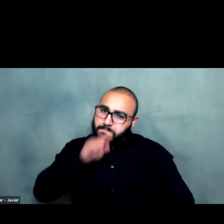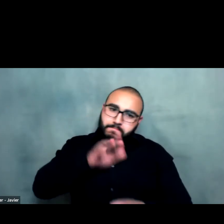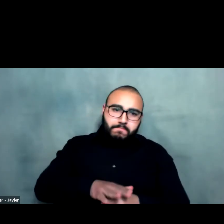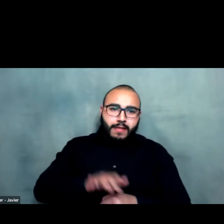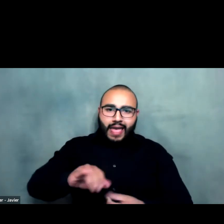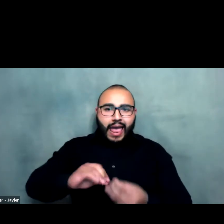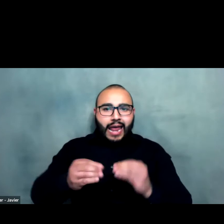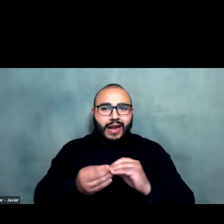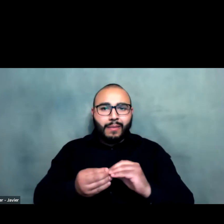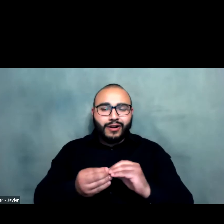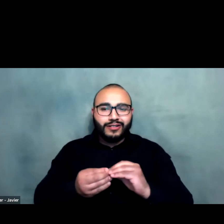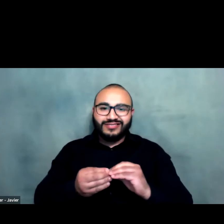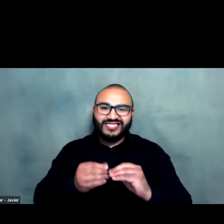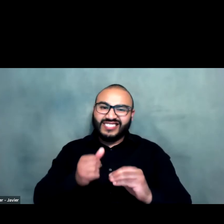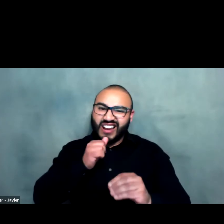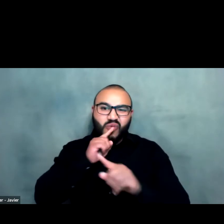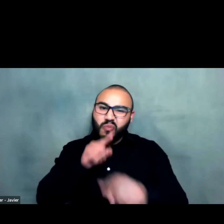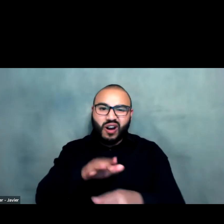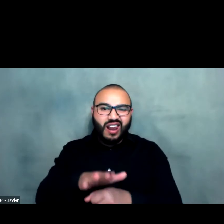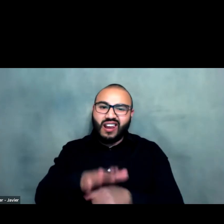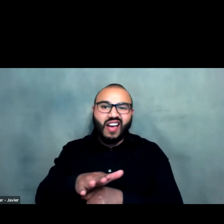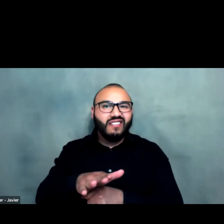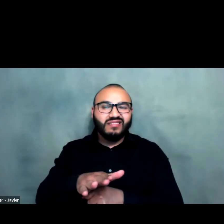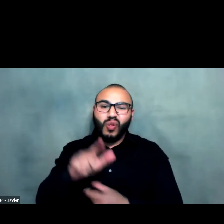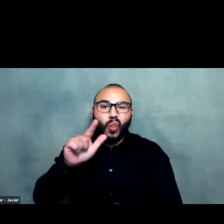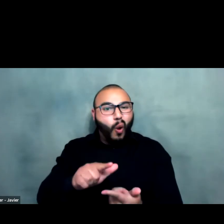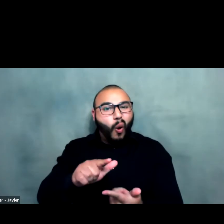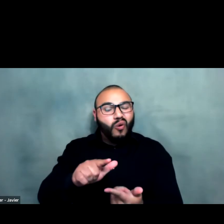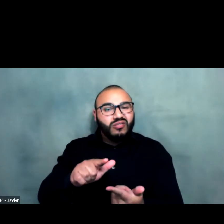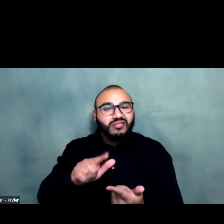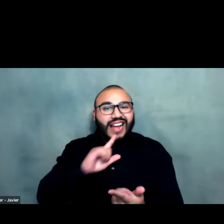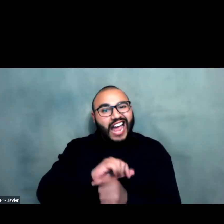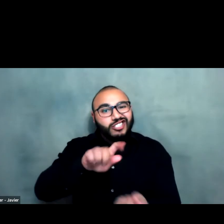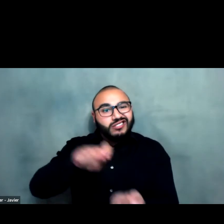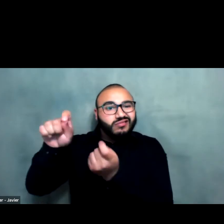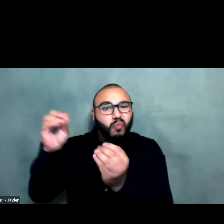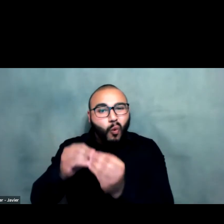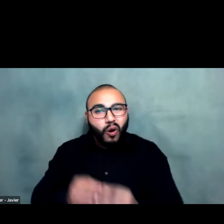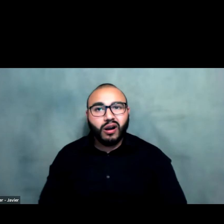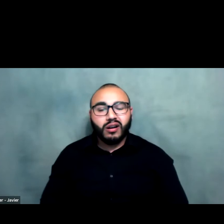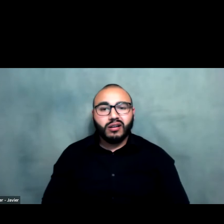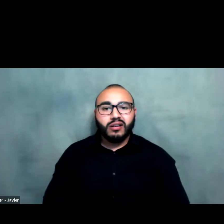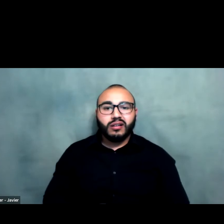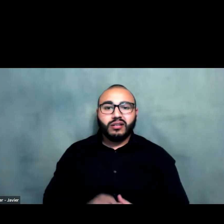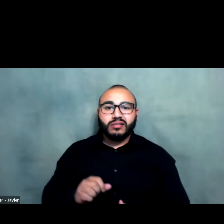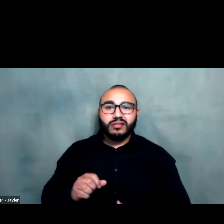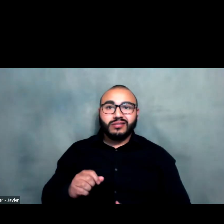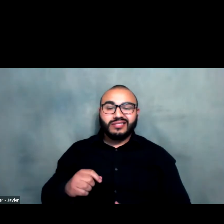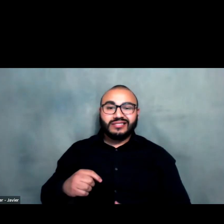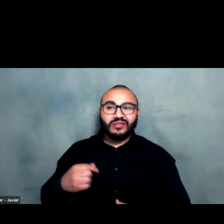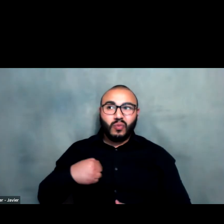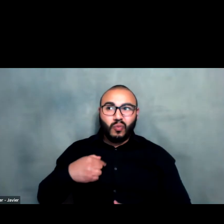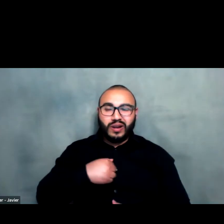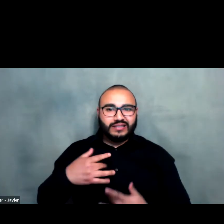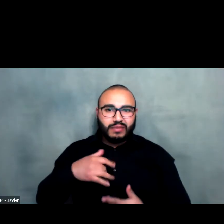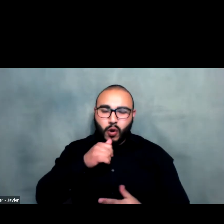highly underreported. Asians simply just typically do not report hate crimes and incidents. And we know that this